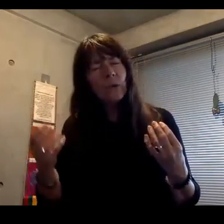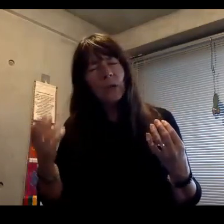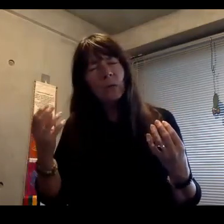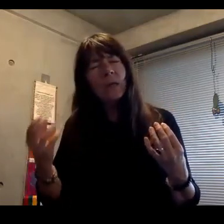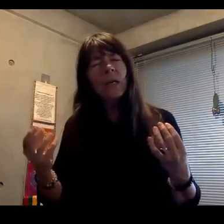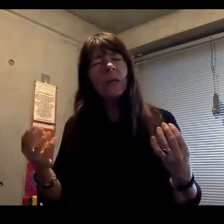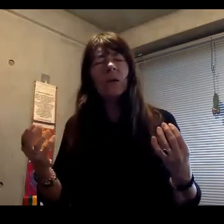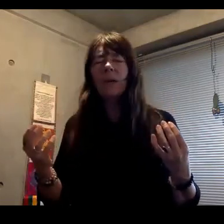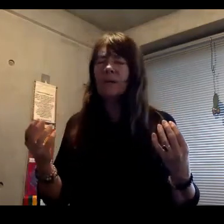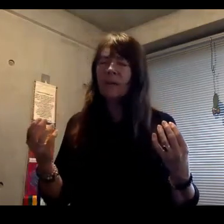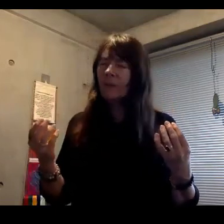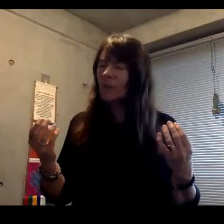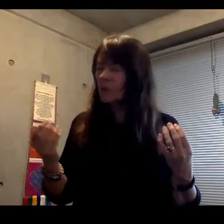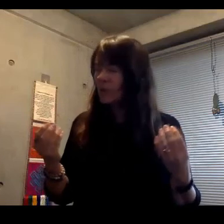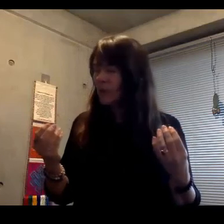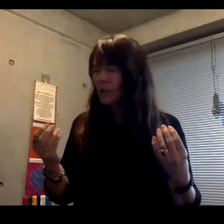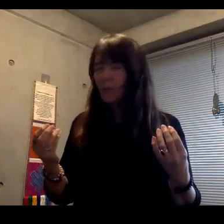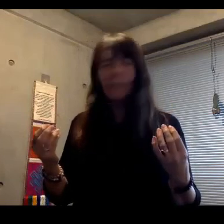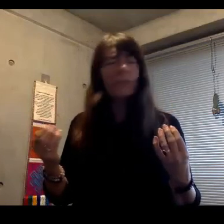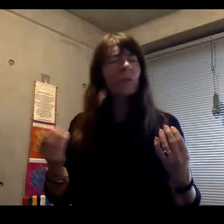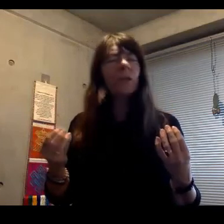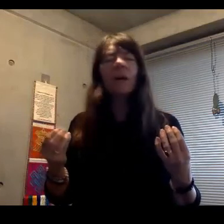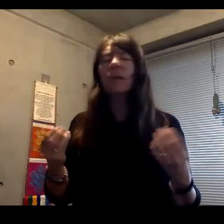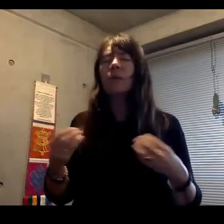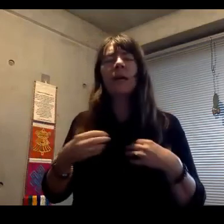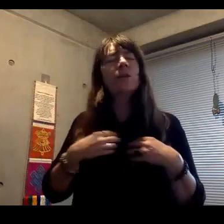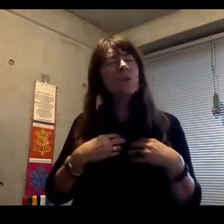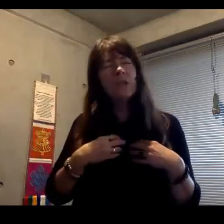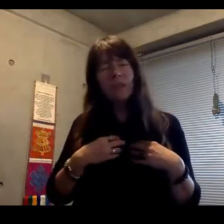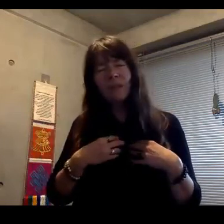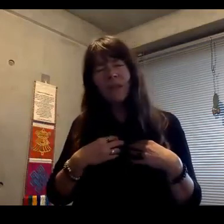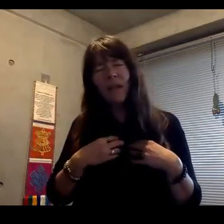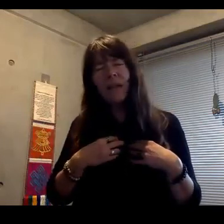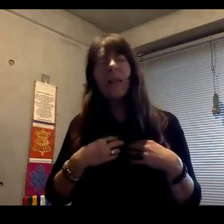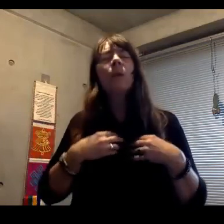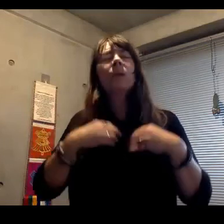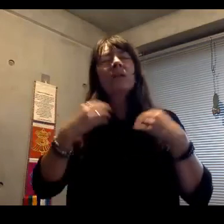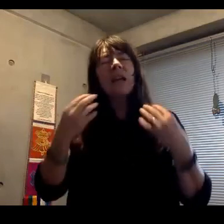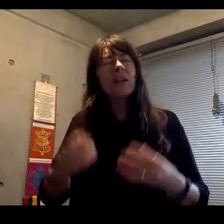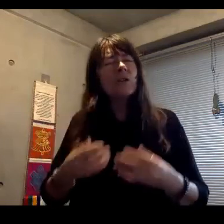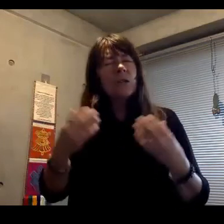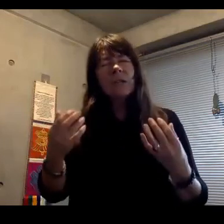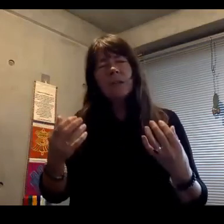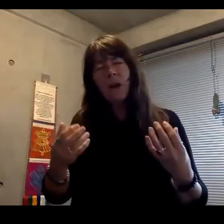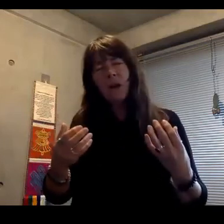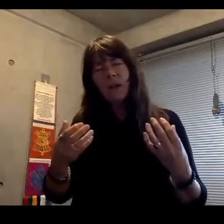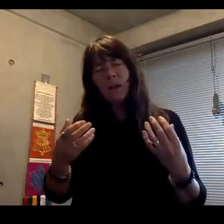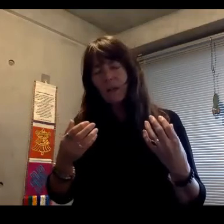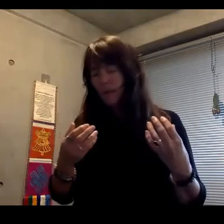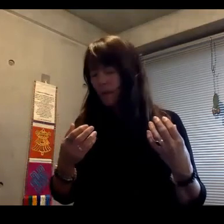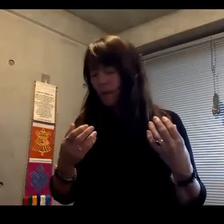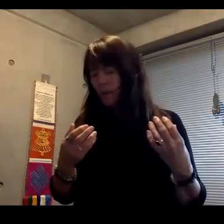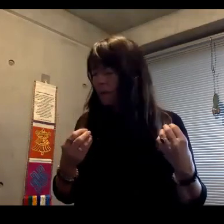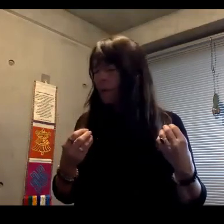do with the human ego. It has nothing to do with the universal love or the energy that's inside, because energy is not,